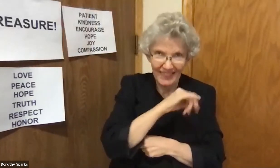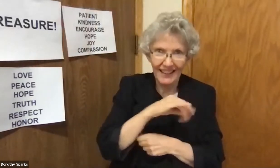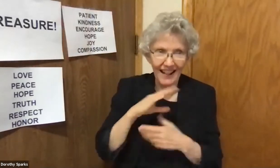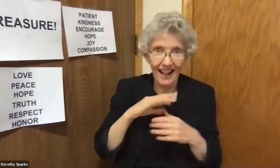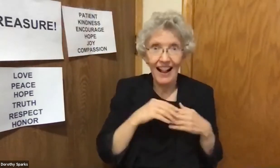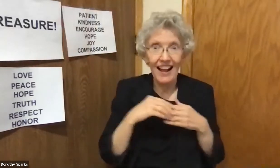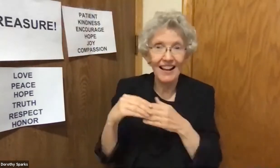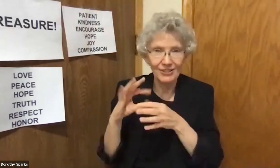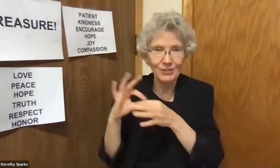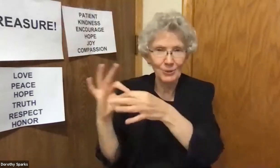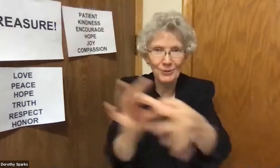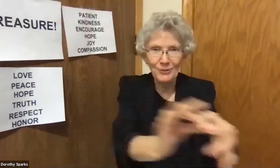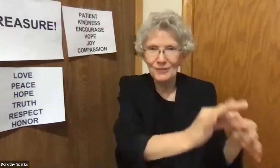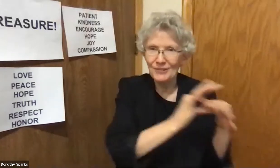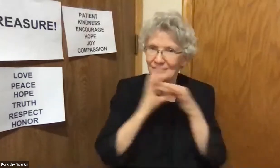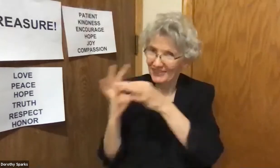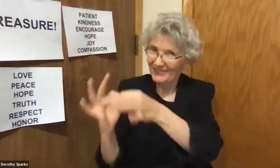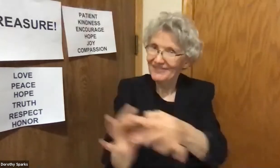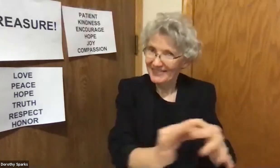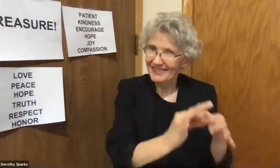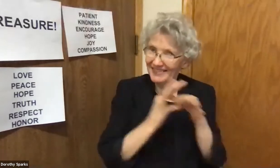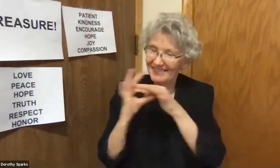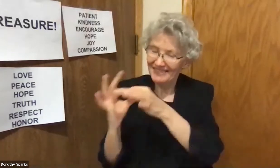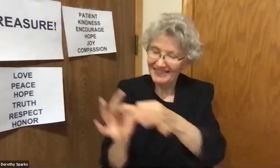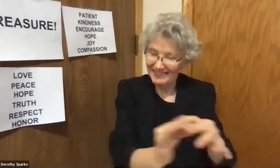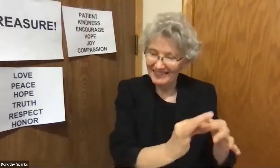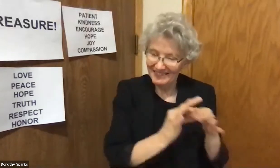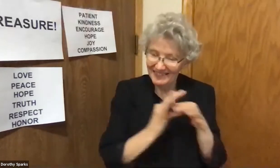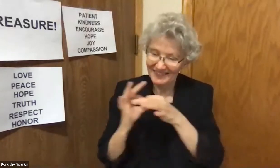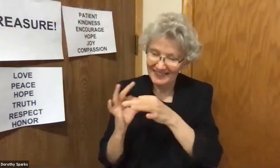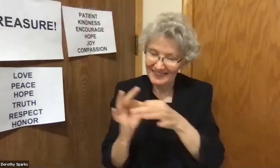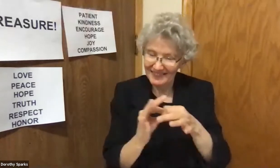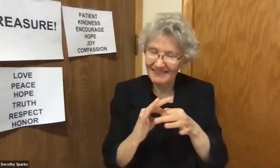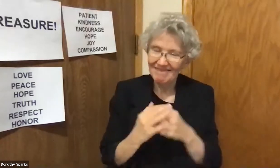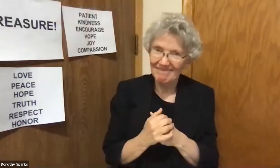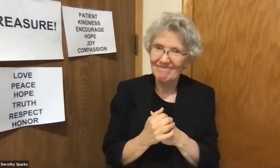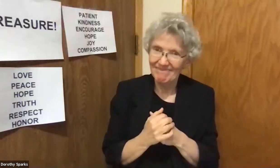to share this treasure with others. And this leads to unity